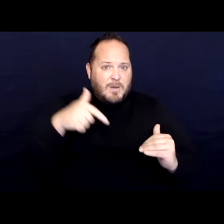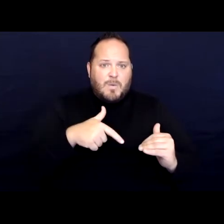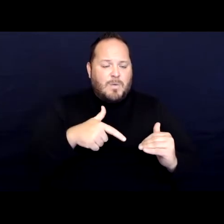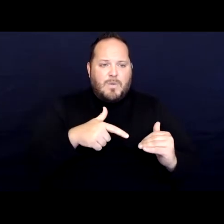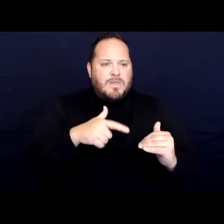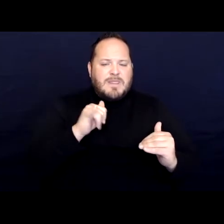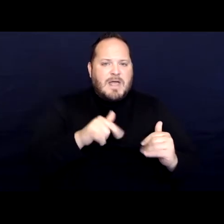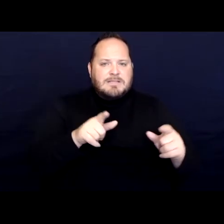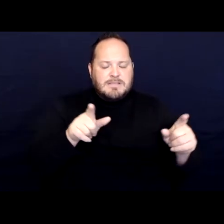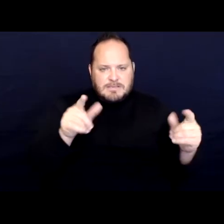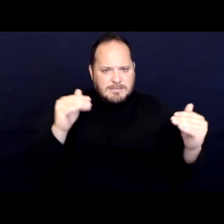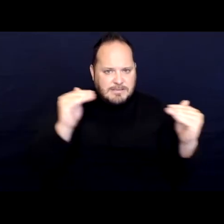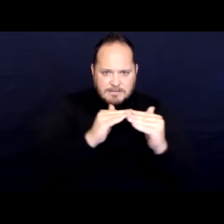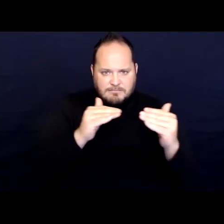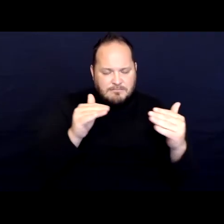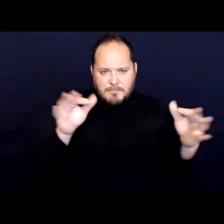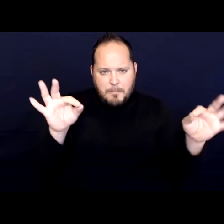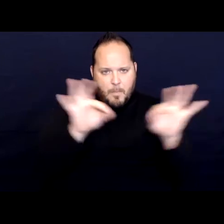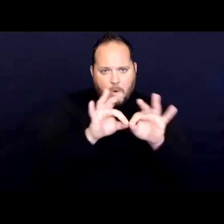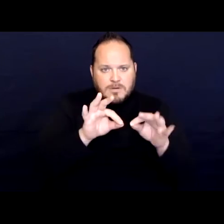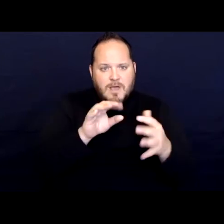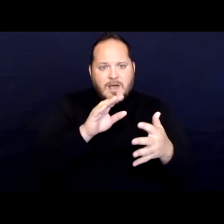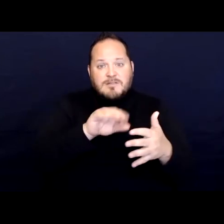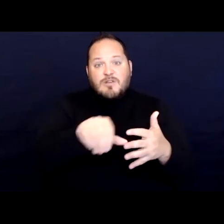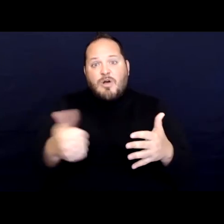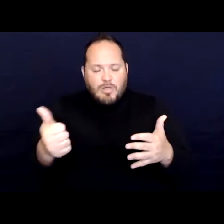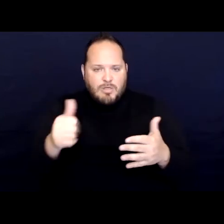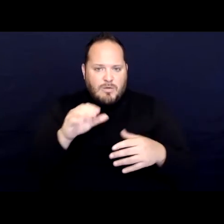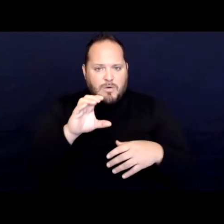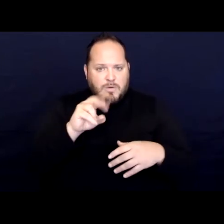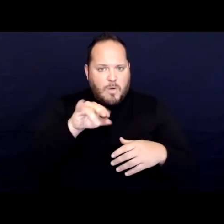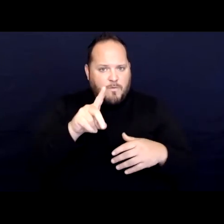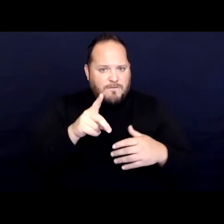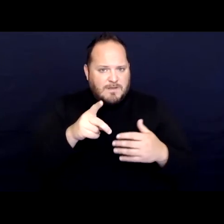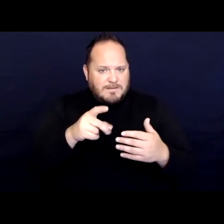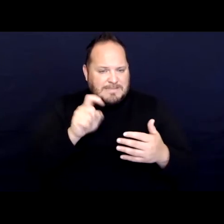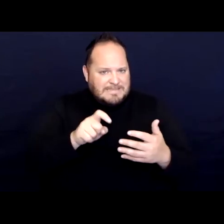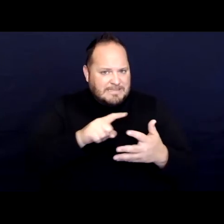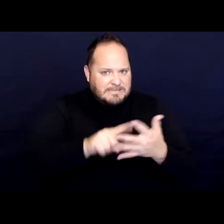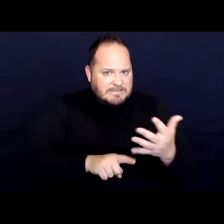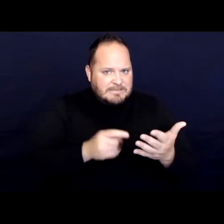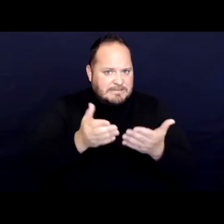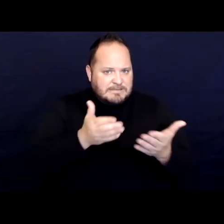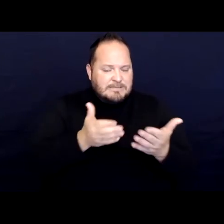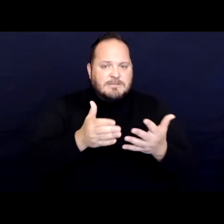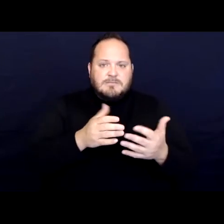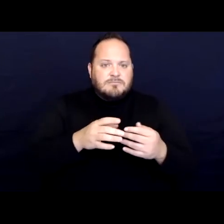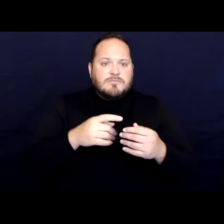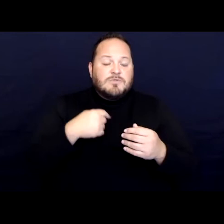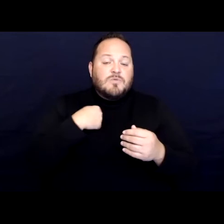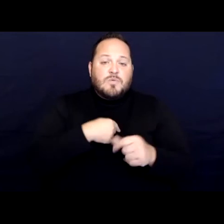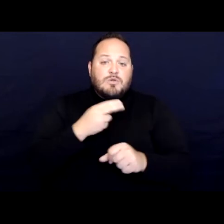relief program that we could have offered. So we used a significant portion of our